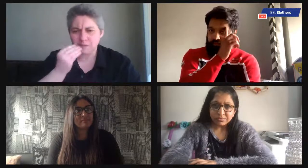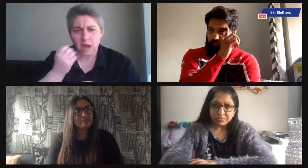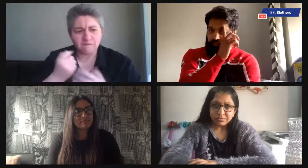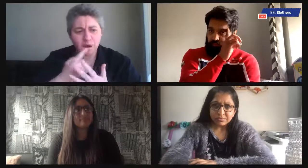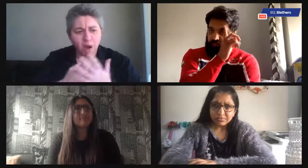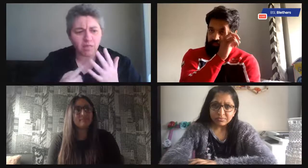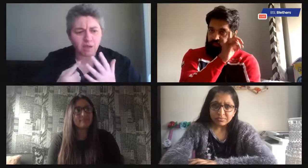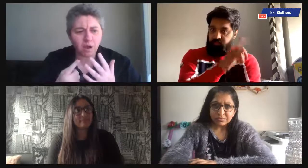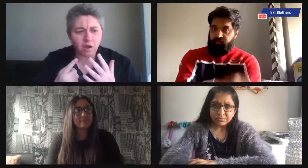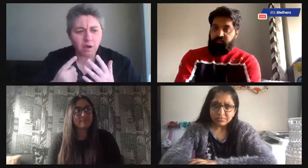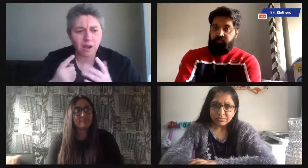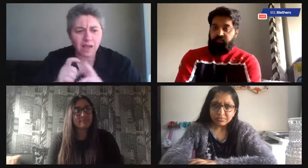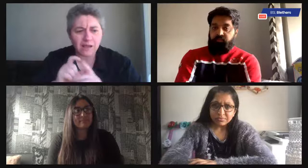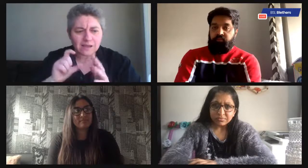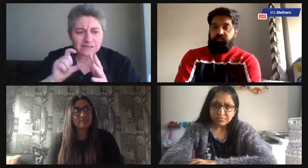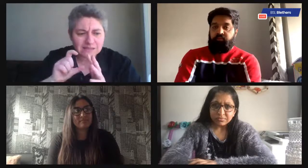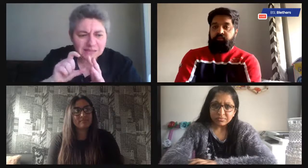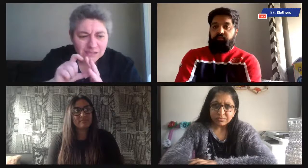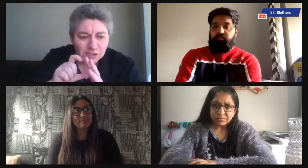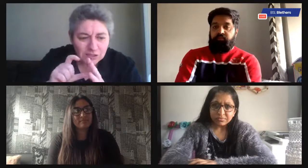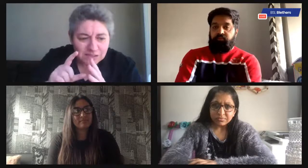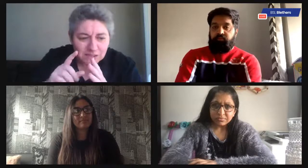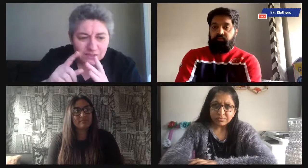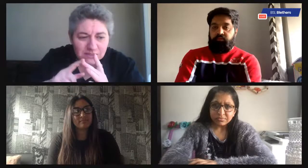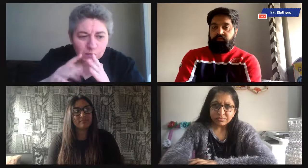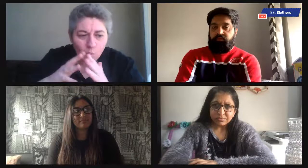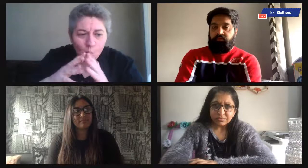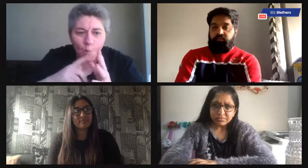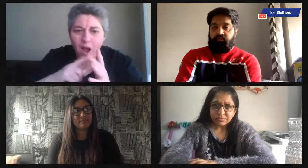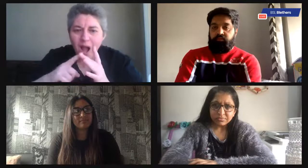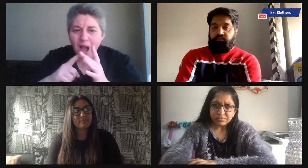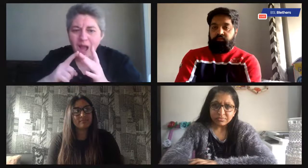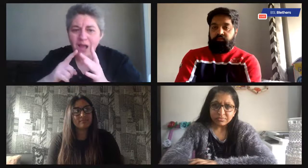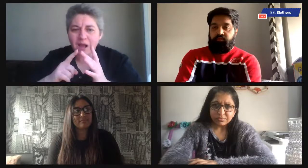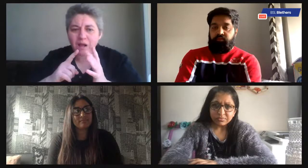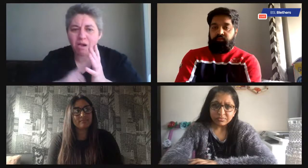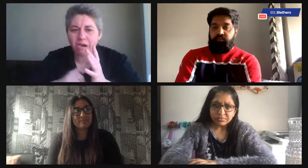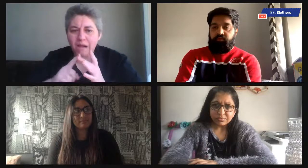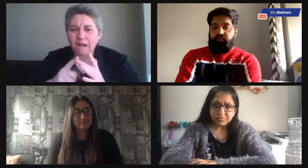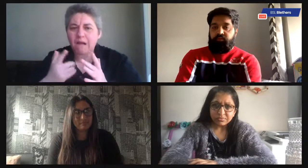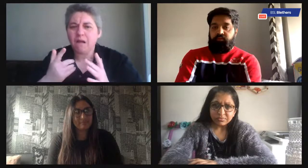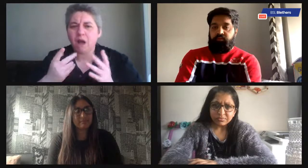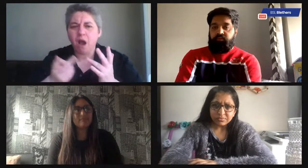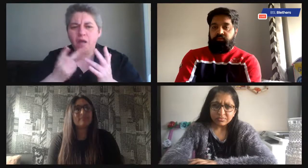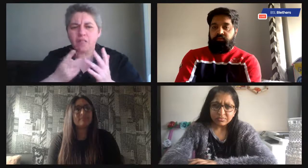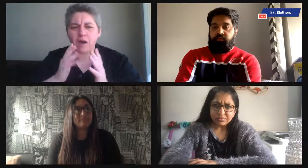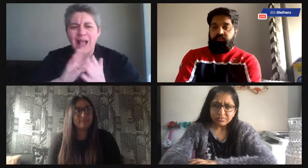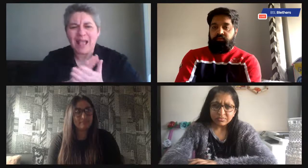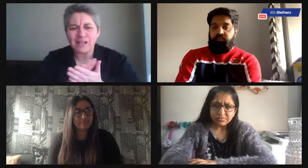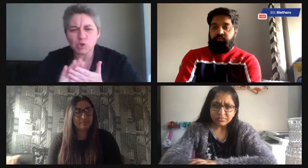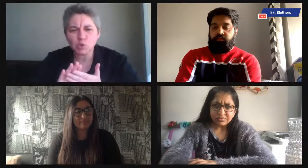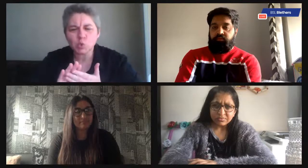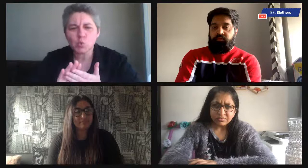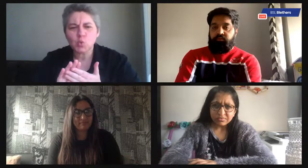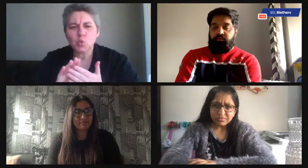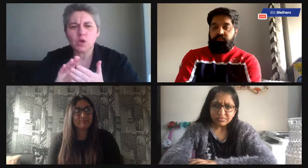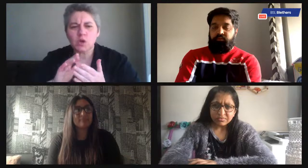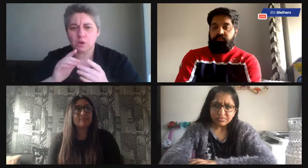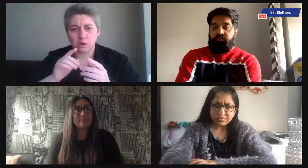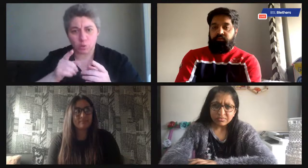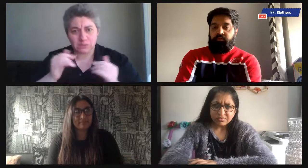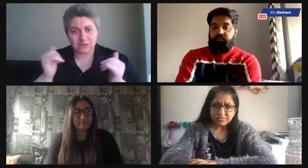And someone's mentioned that you mention Ramadan, but you have other